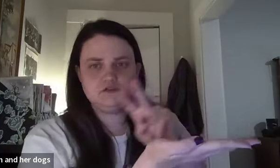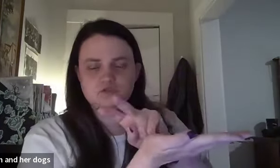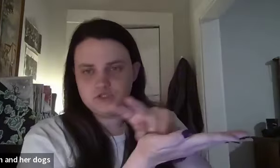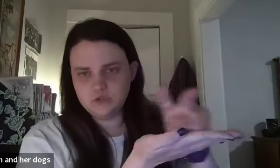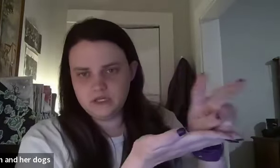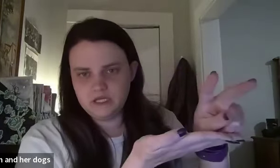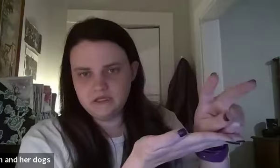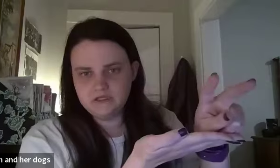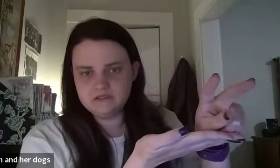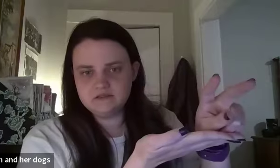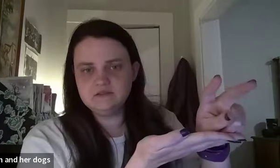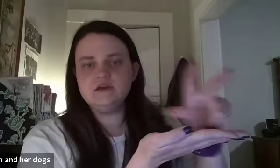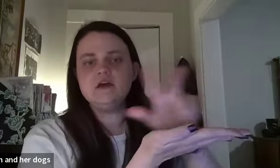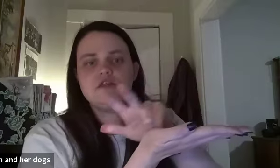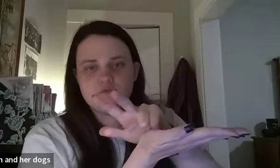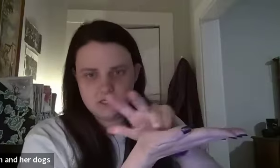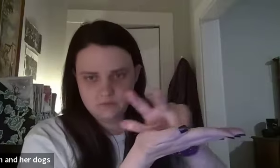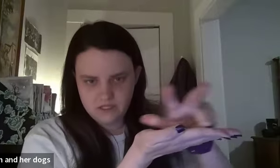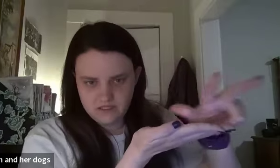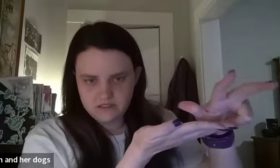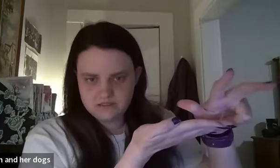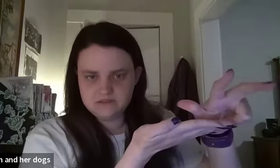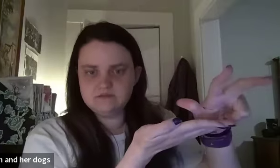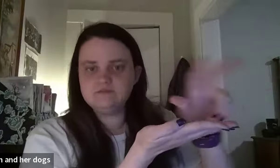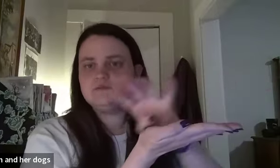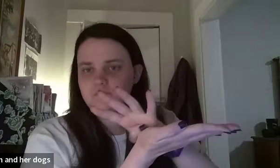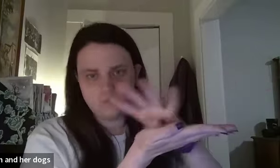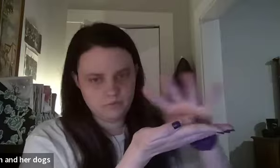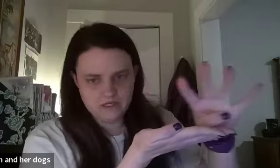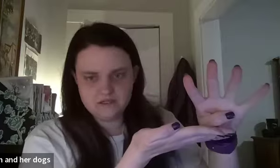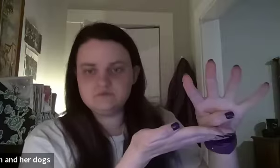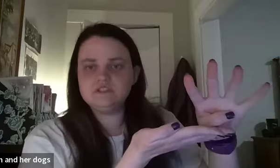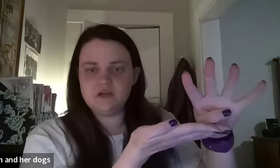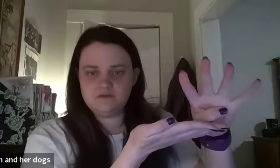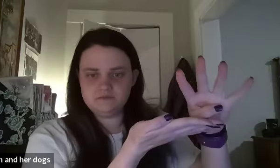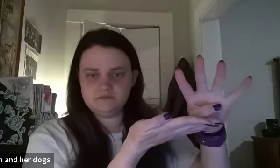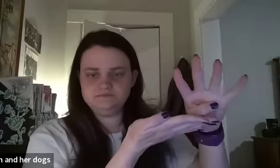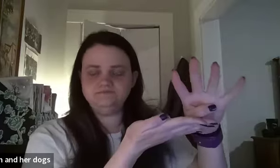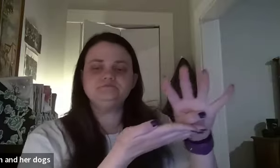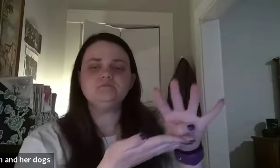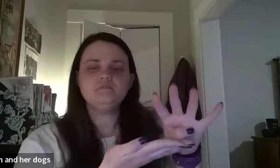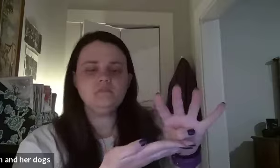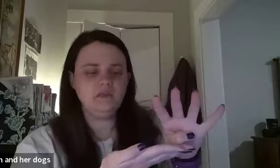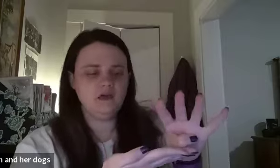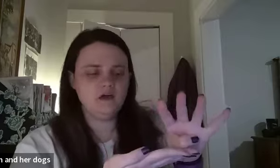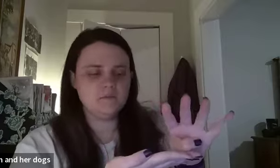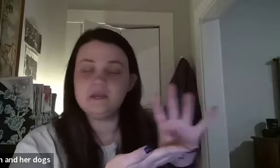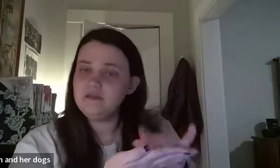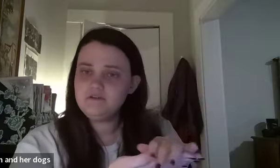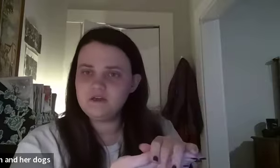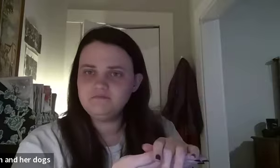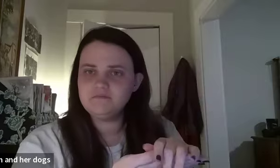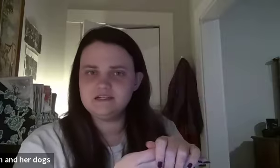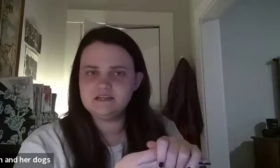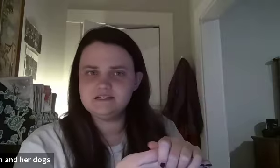So 2 weeks, 3 weeks, 4 weeks, whichever. Another thing that is nice